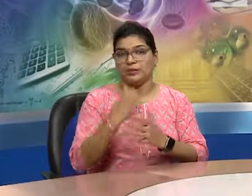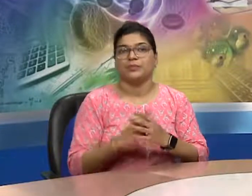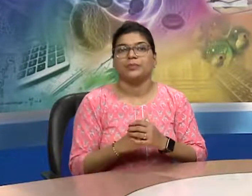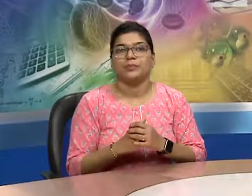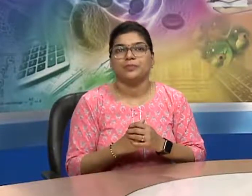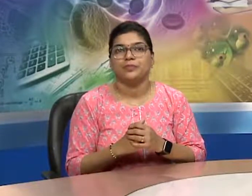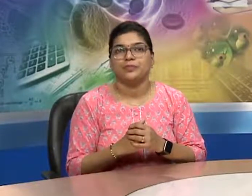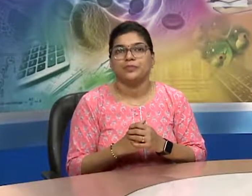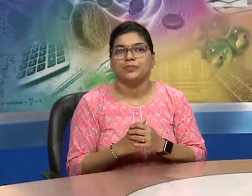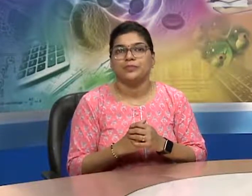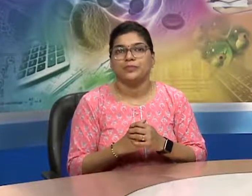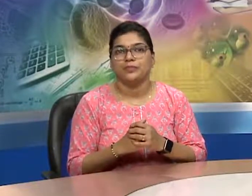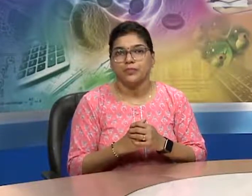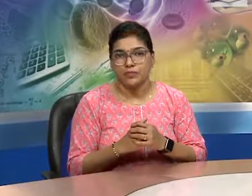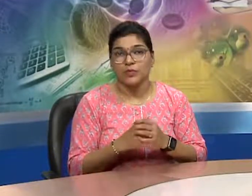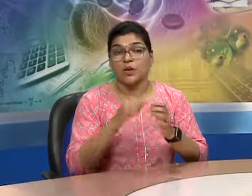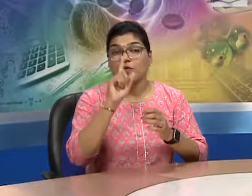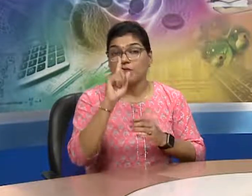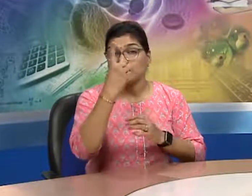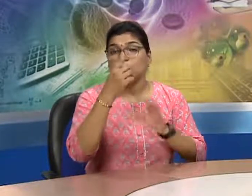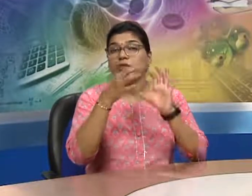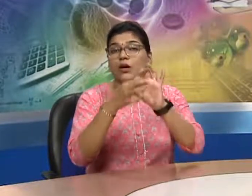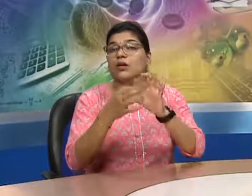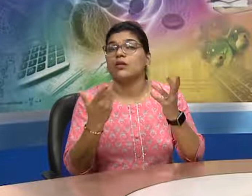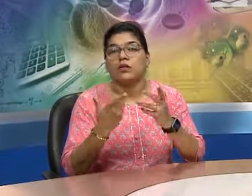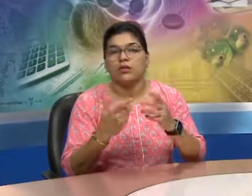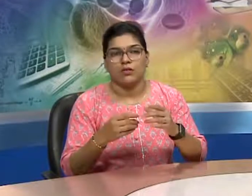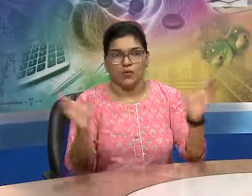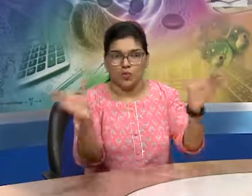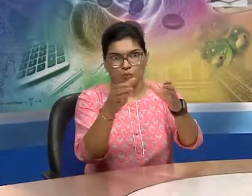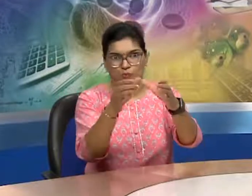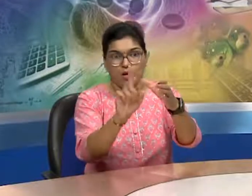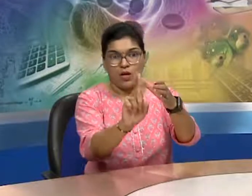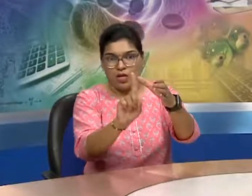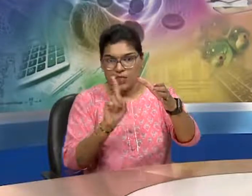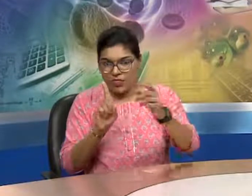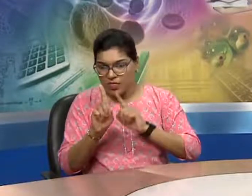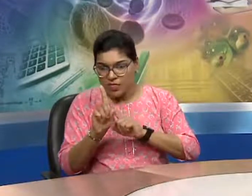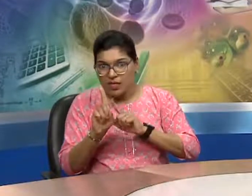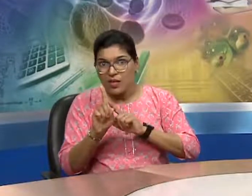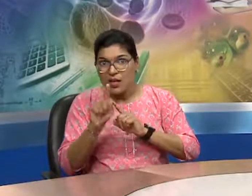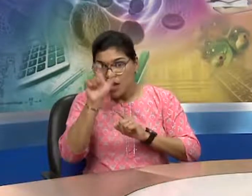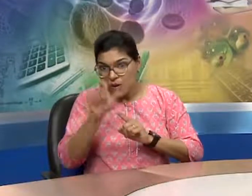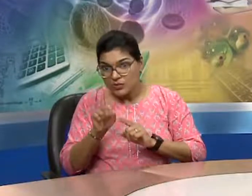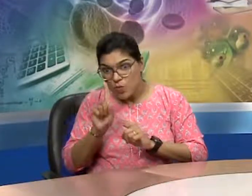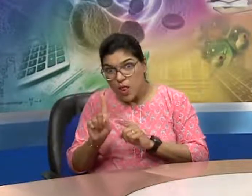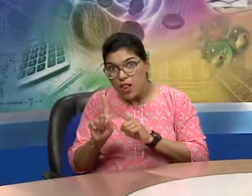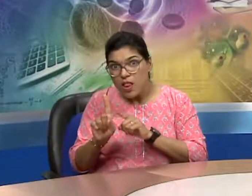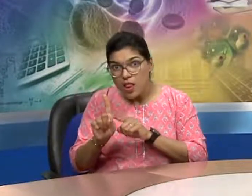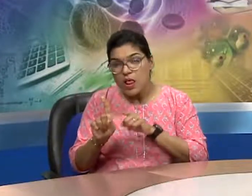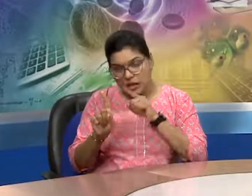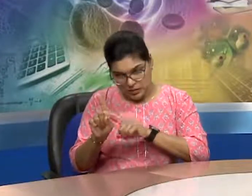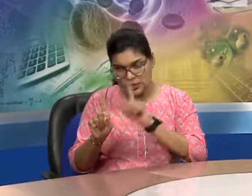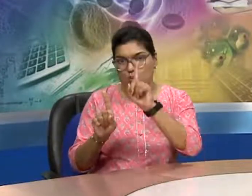Here we can see the first level of ecological organization. The first